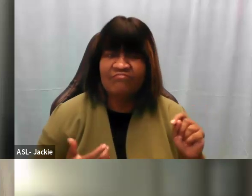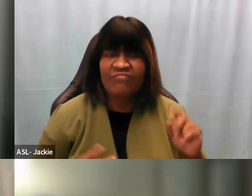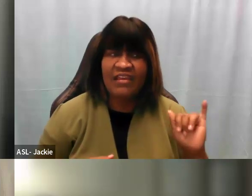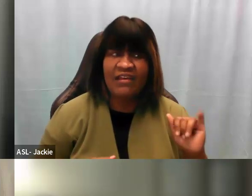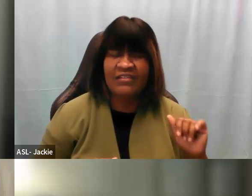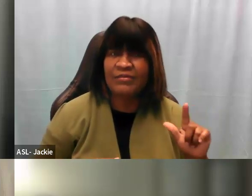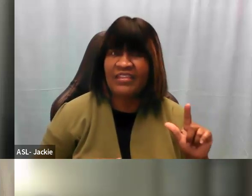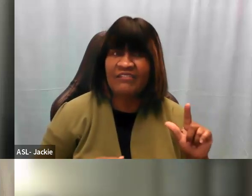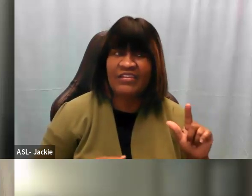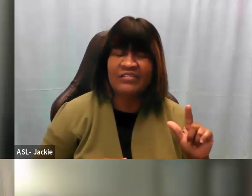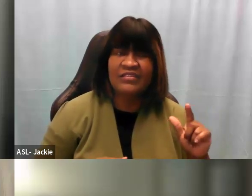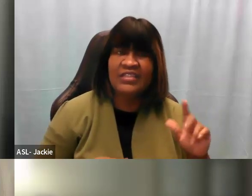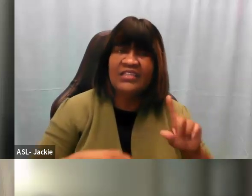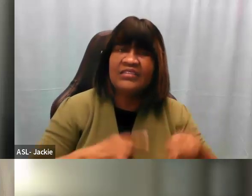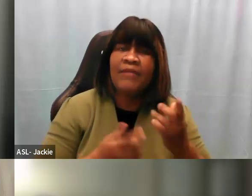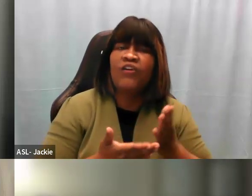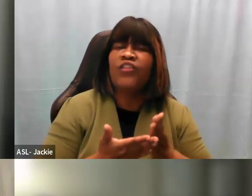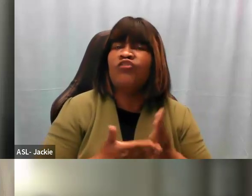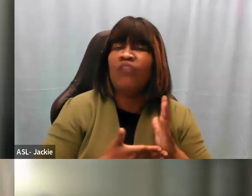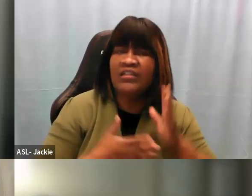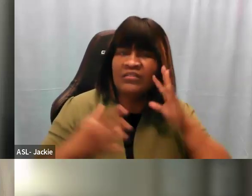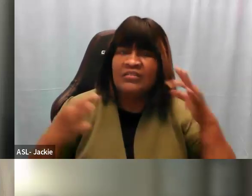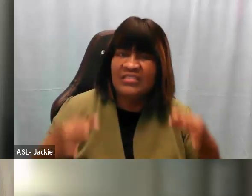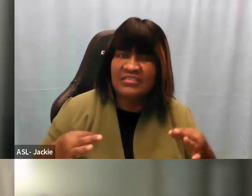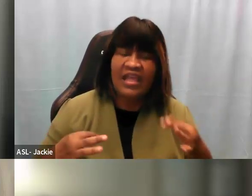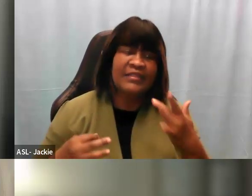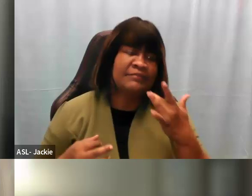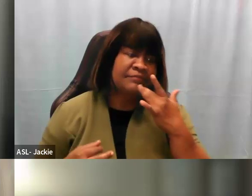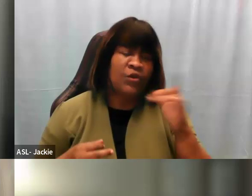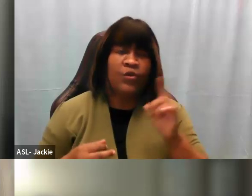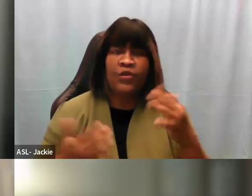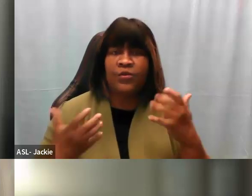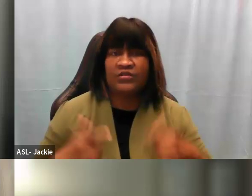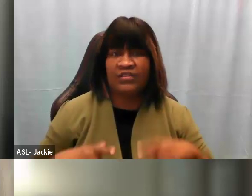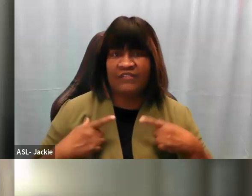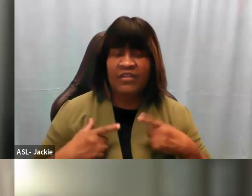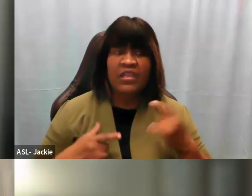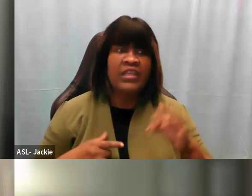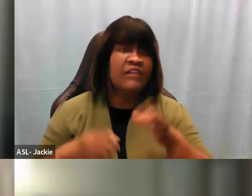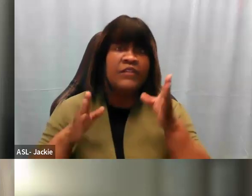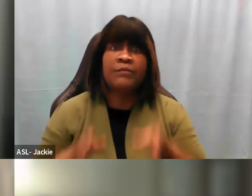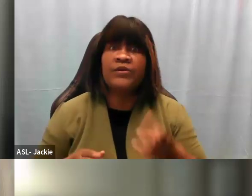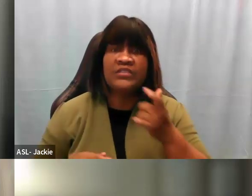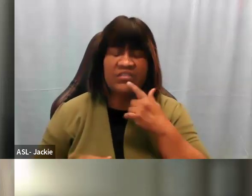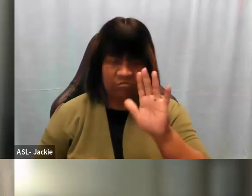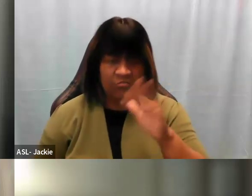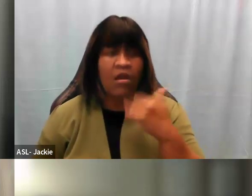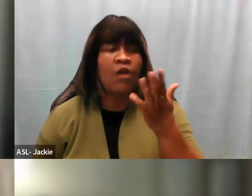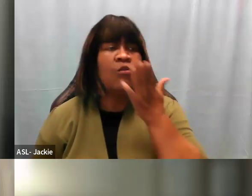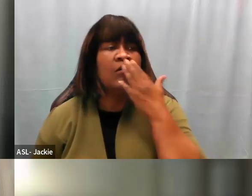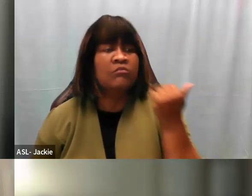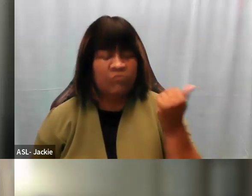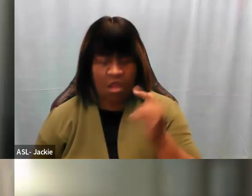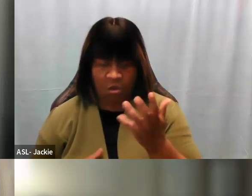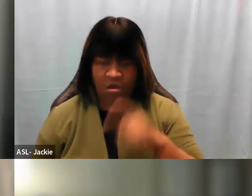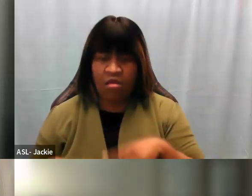is more about a person's right to decide and choose. So if they say that an institution is better for them and they've